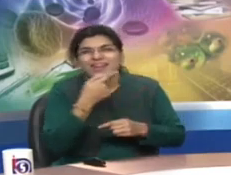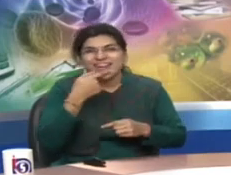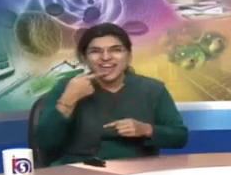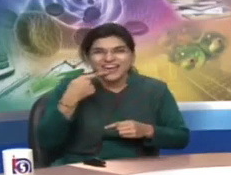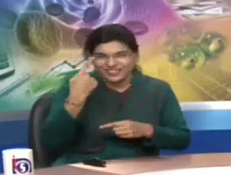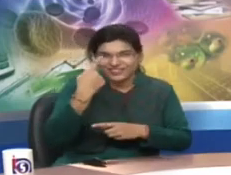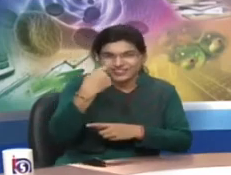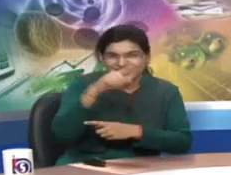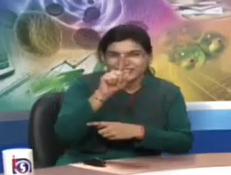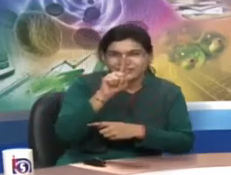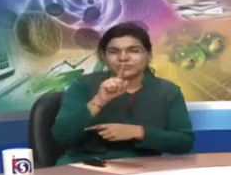hibiscus.